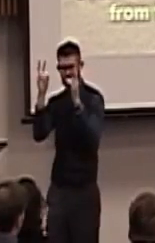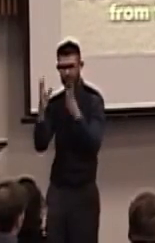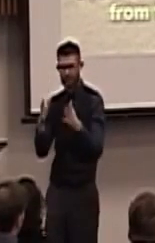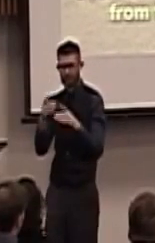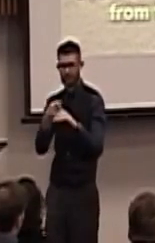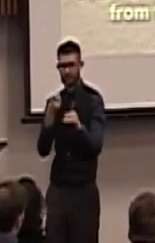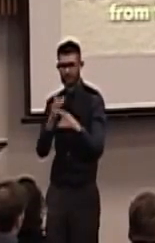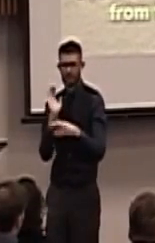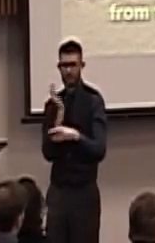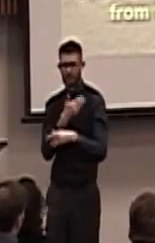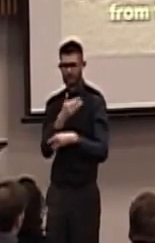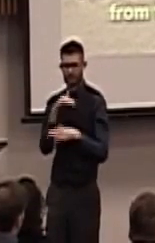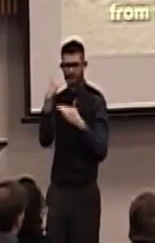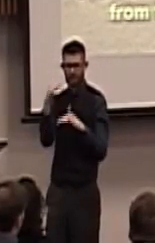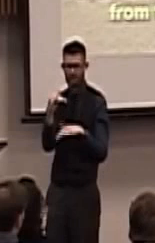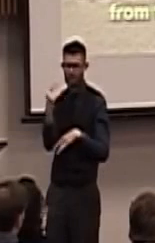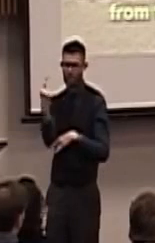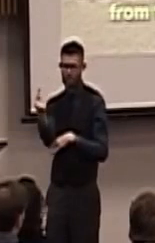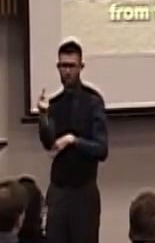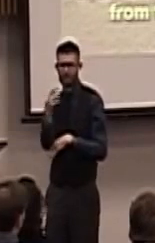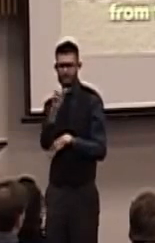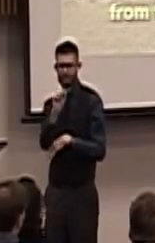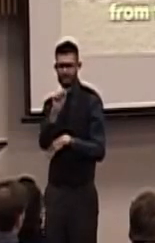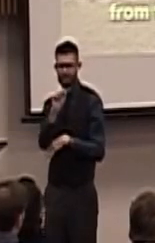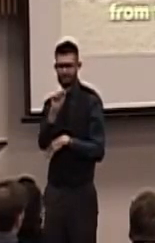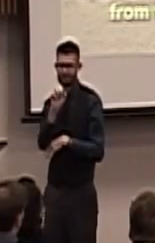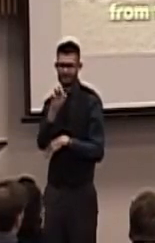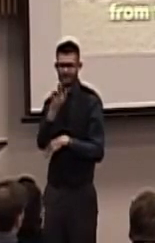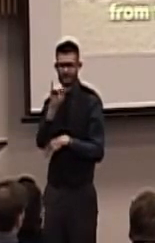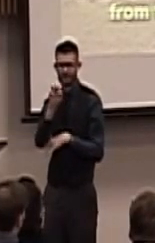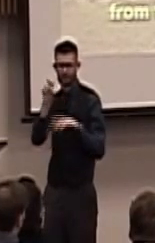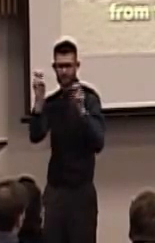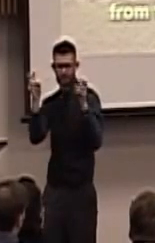Level 1 series. Level 1 is a 3.5-month,